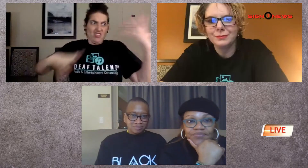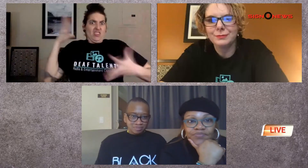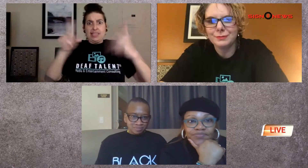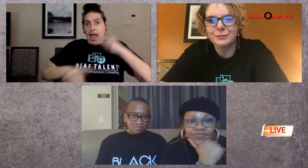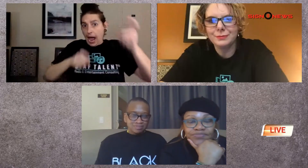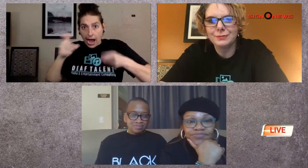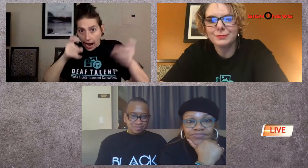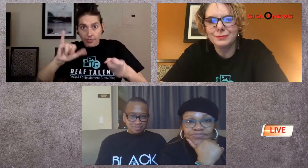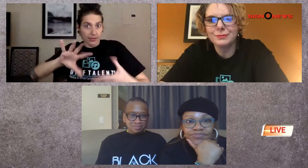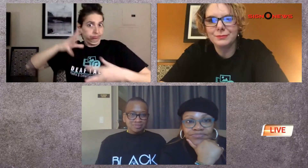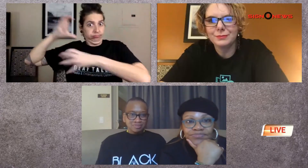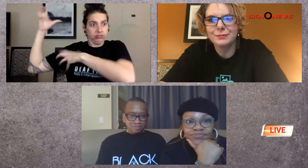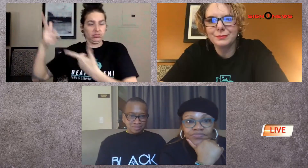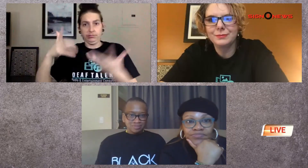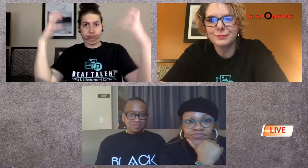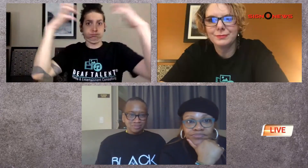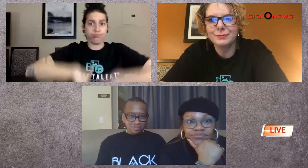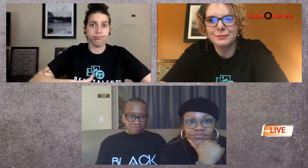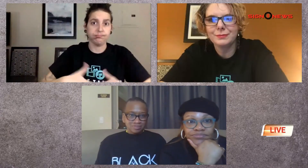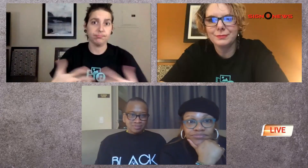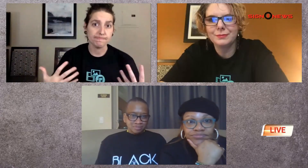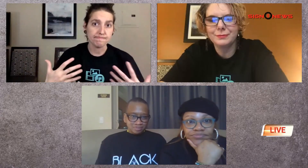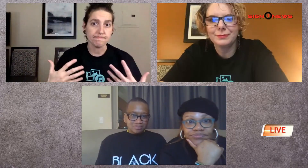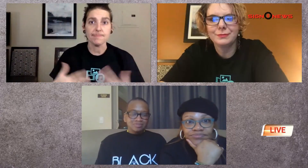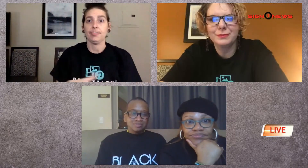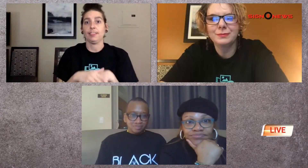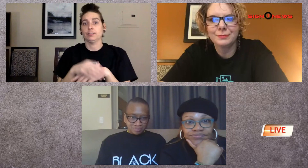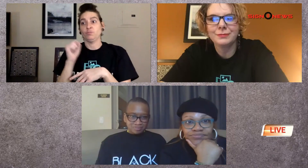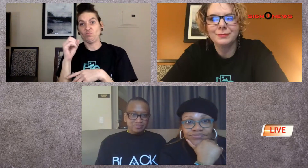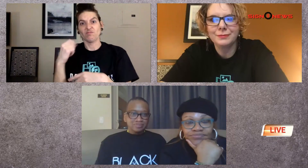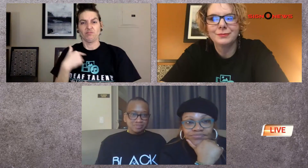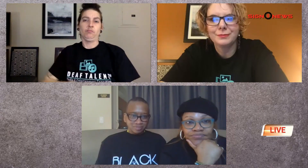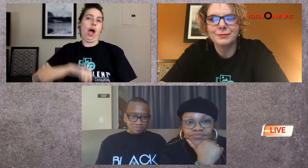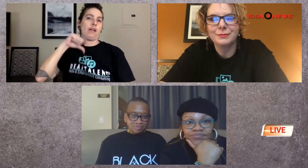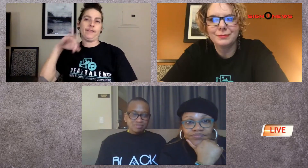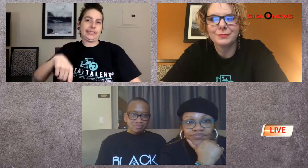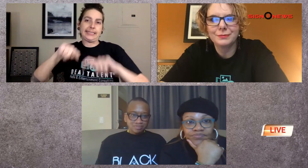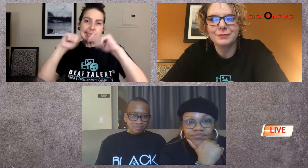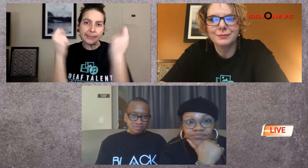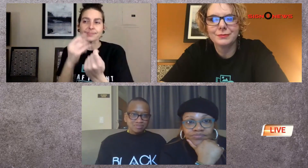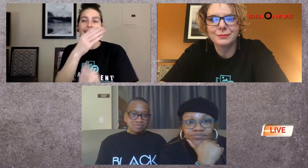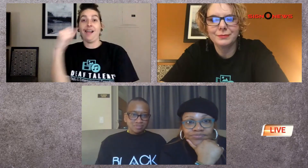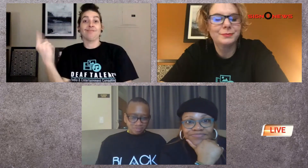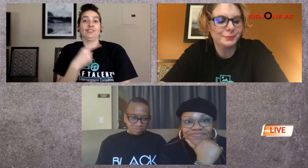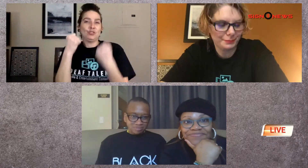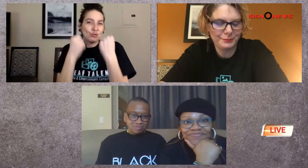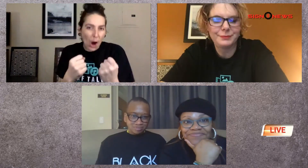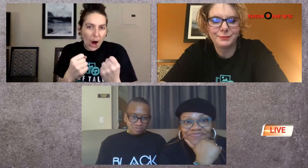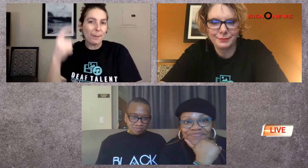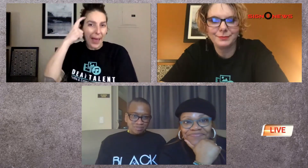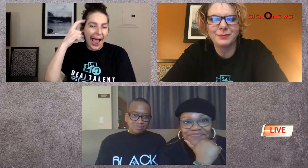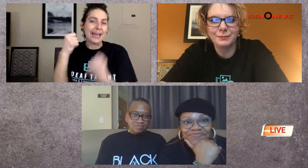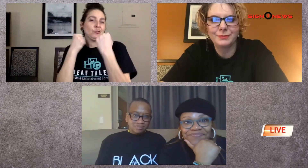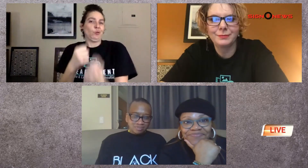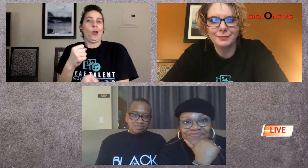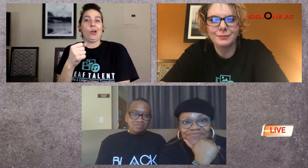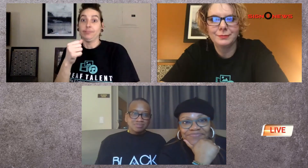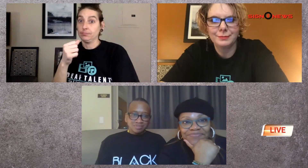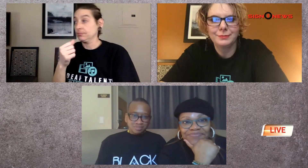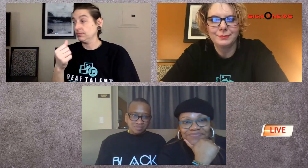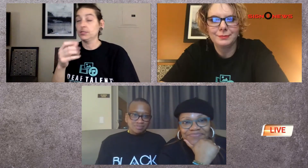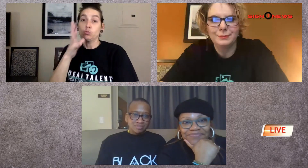happen often. We know that things, break down every now and again. But I'm so proud of this